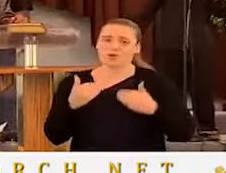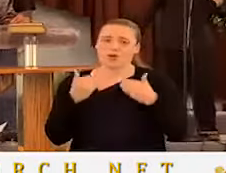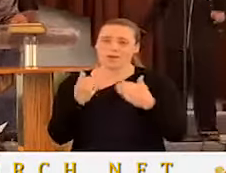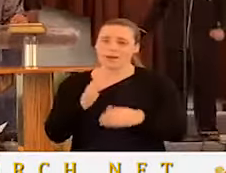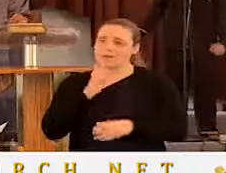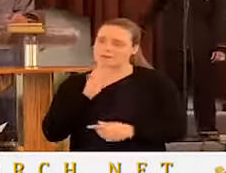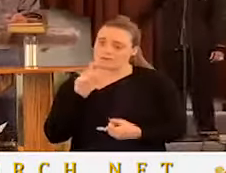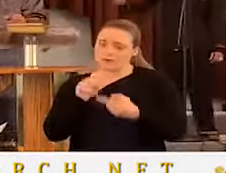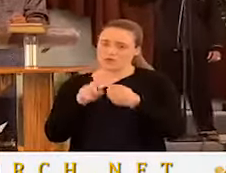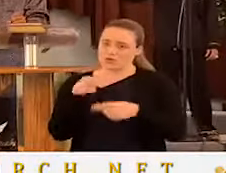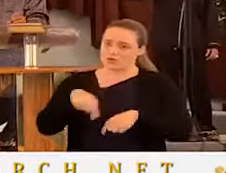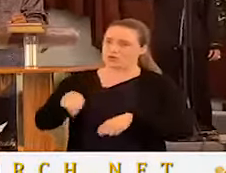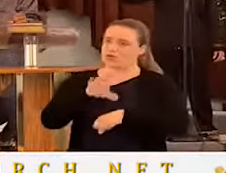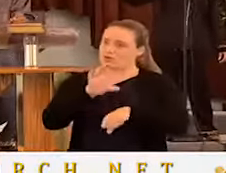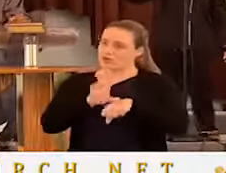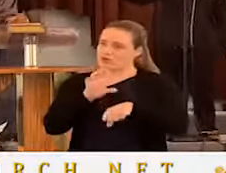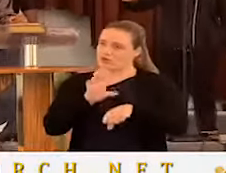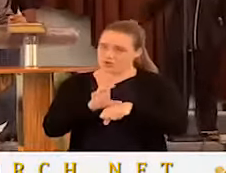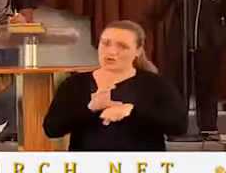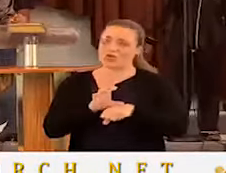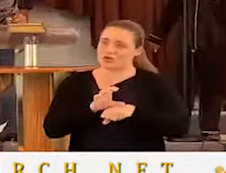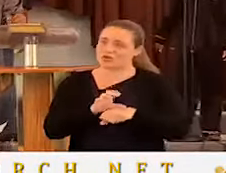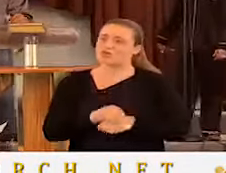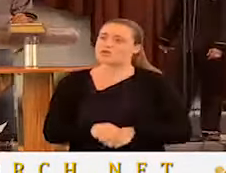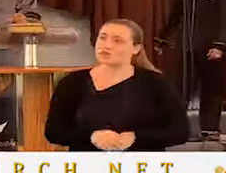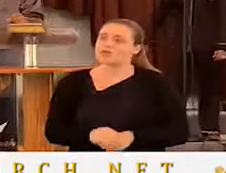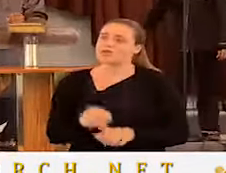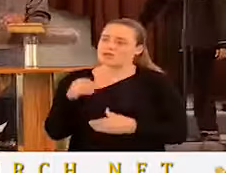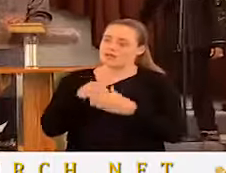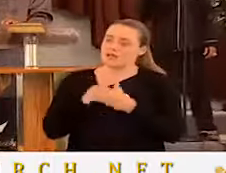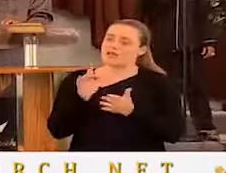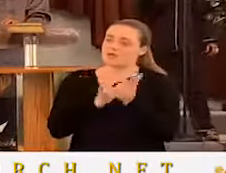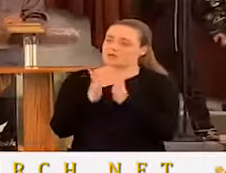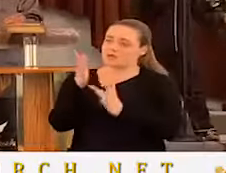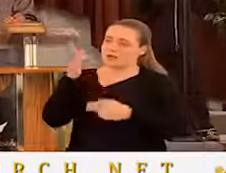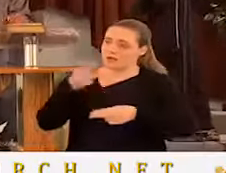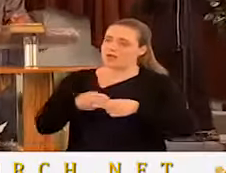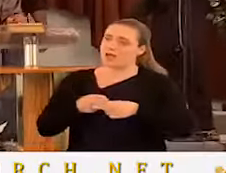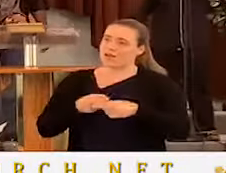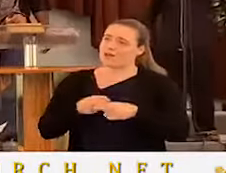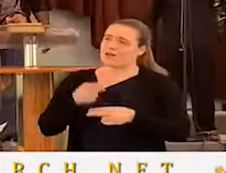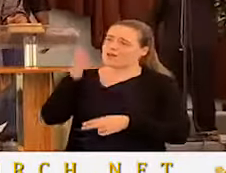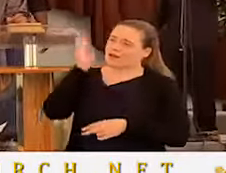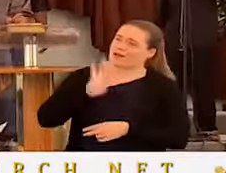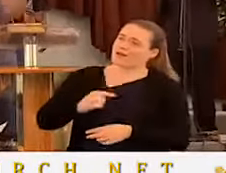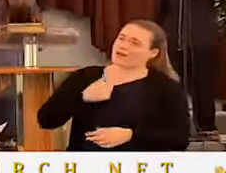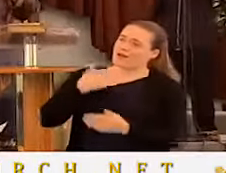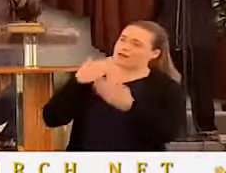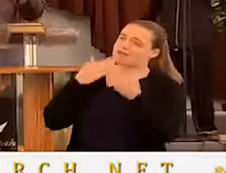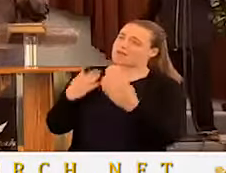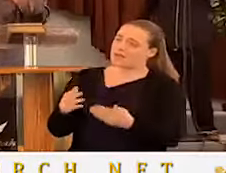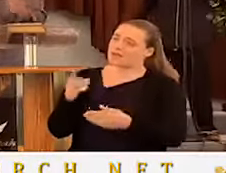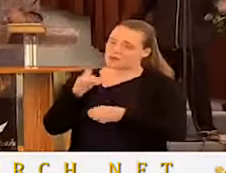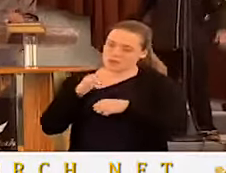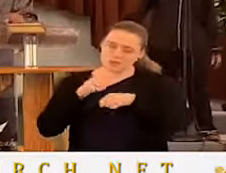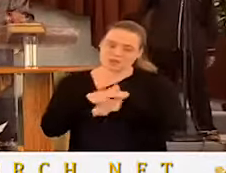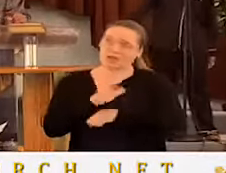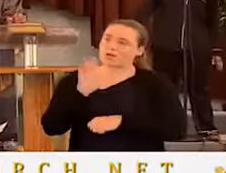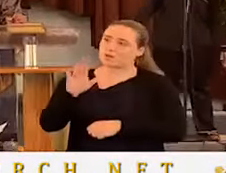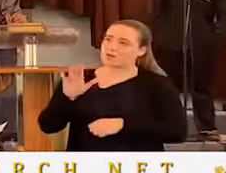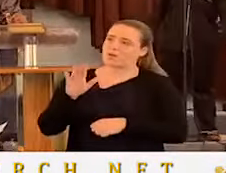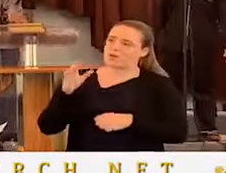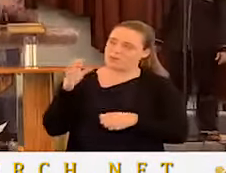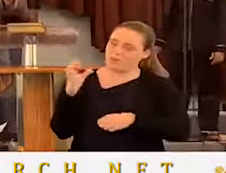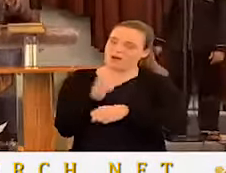the church, everywhere. In the name of Jesus. Father, I thank you for sealing your power and your